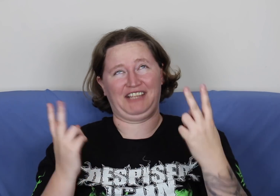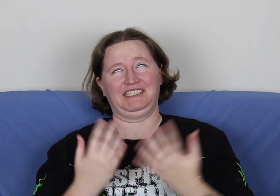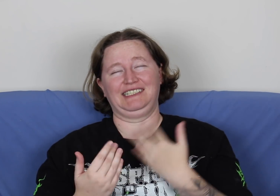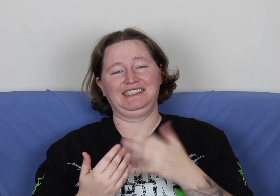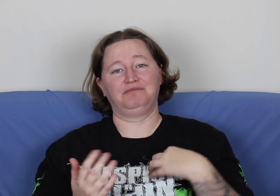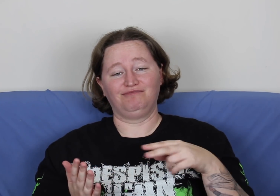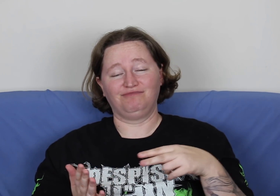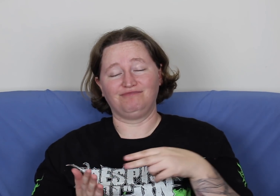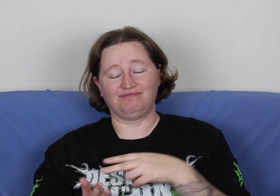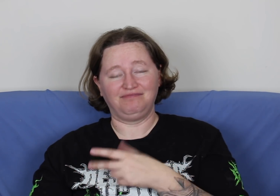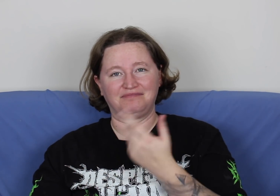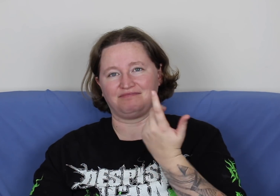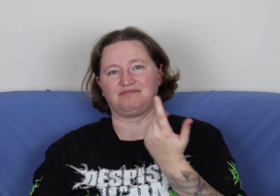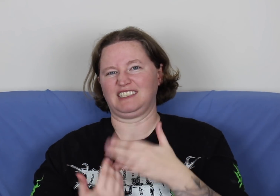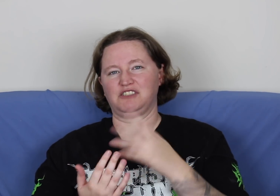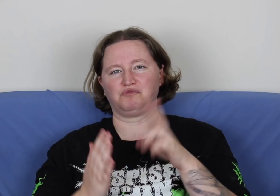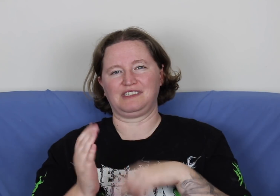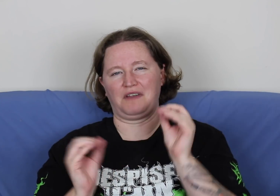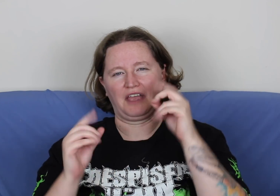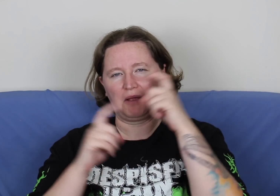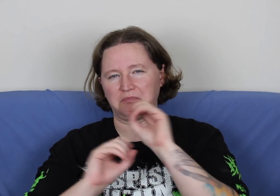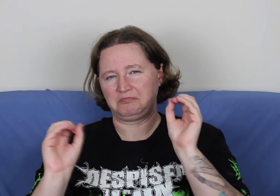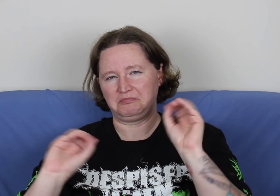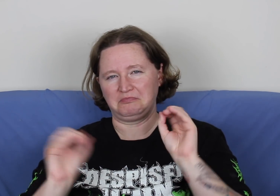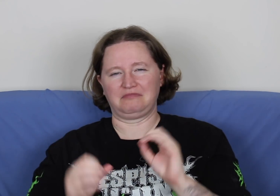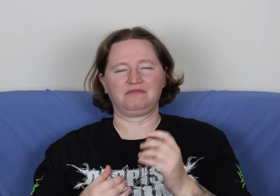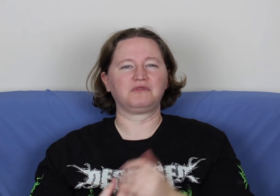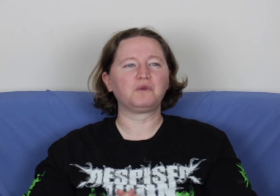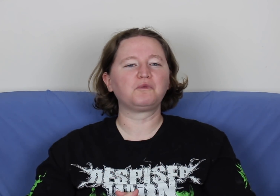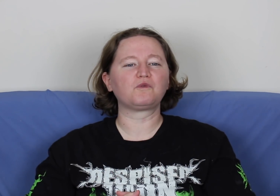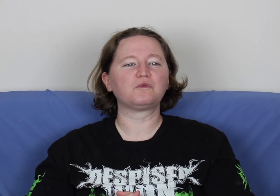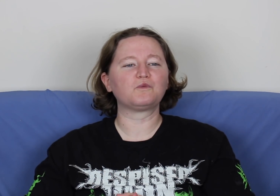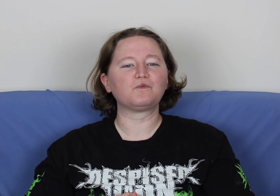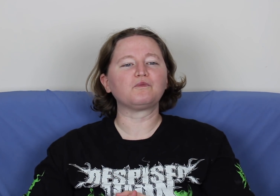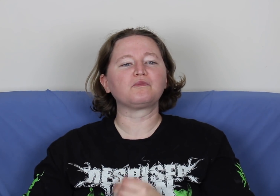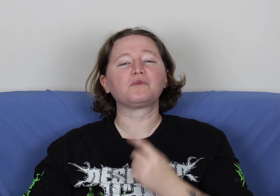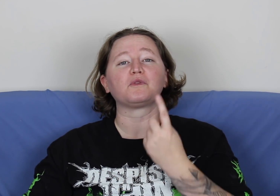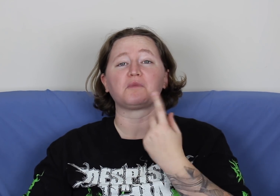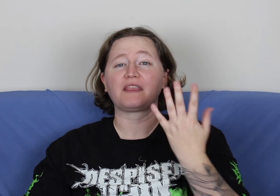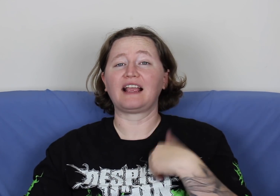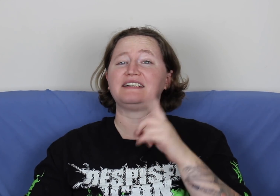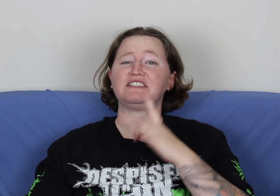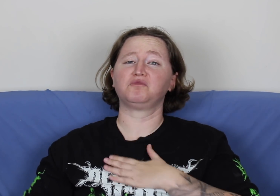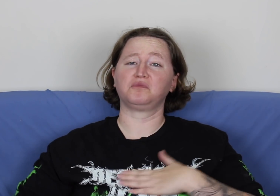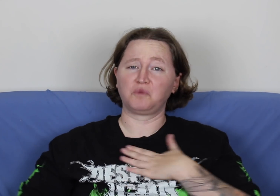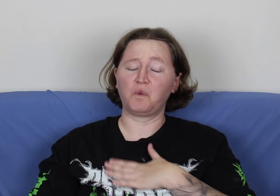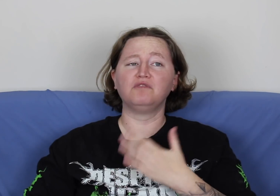read, very easy to go through. So nothing too complicated. One thing I